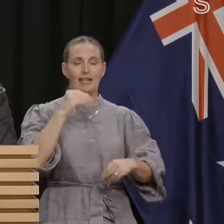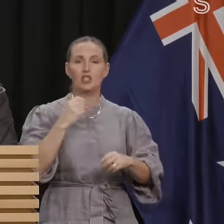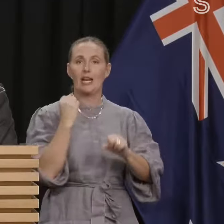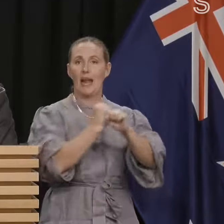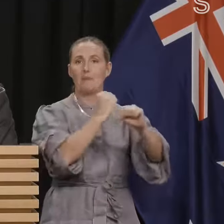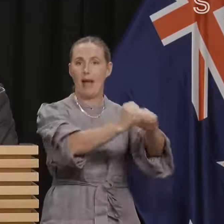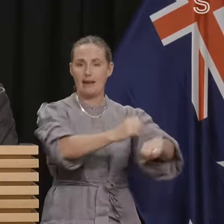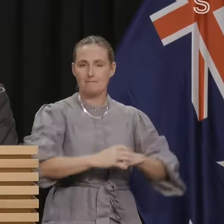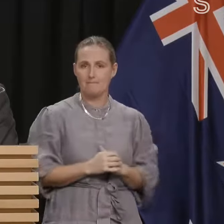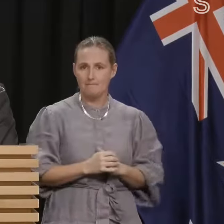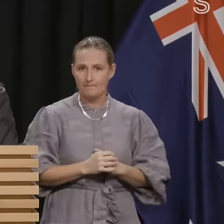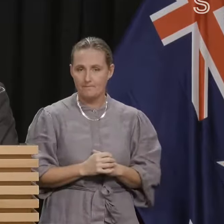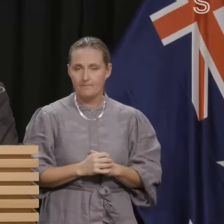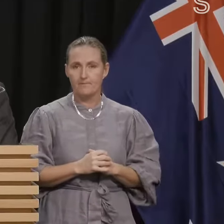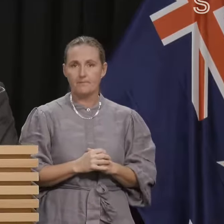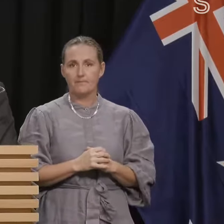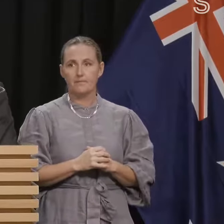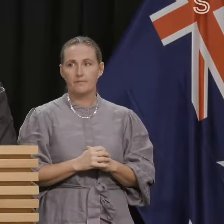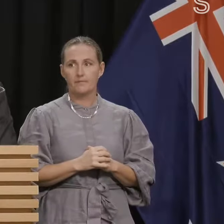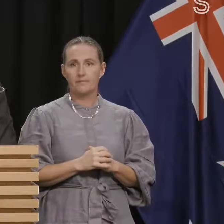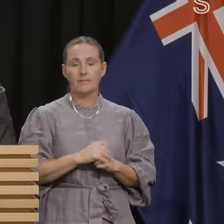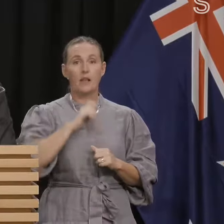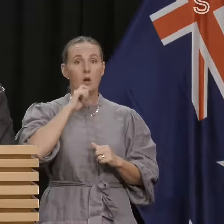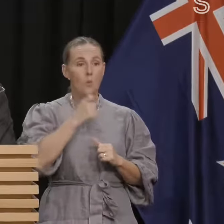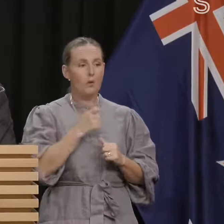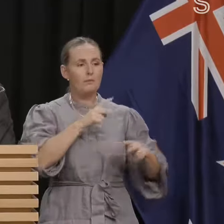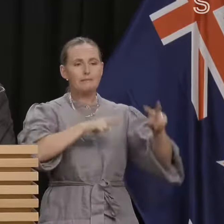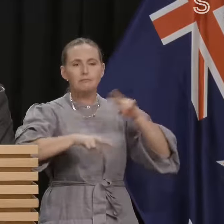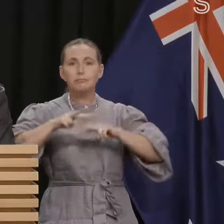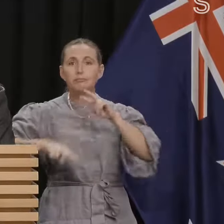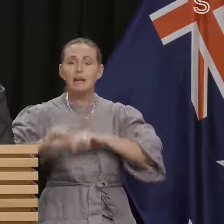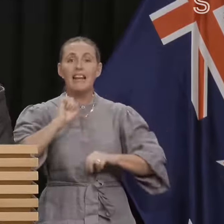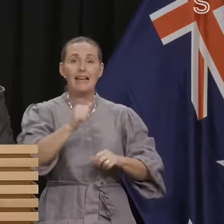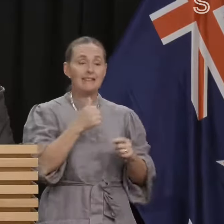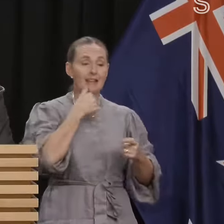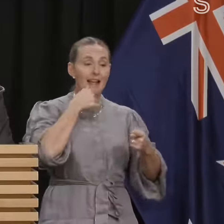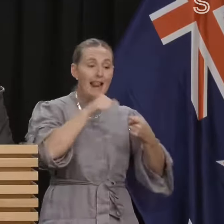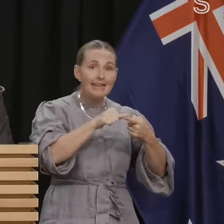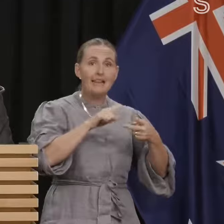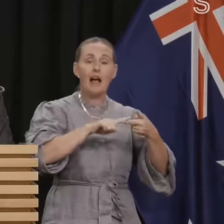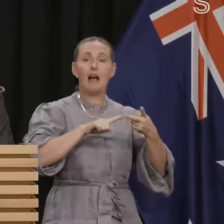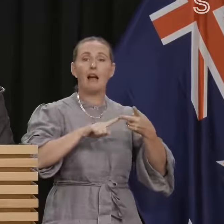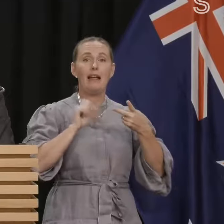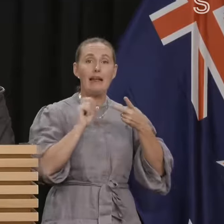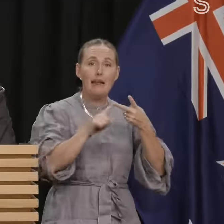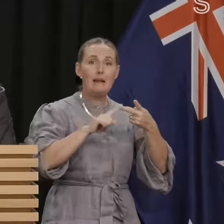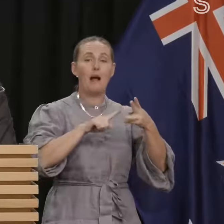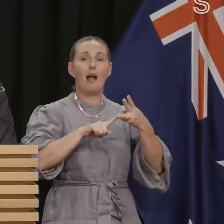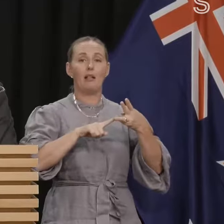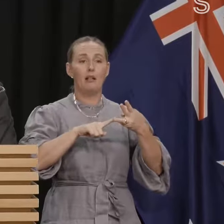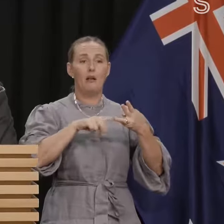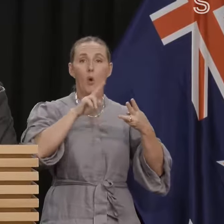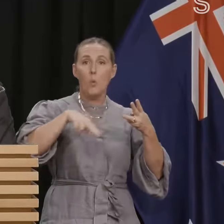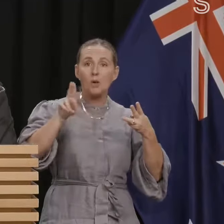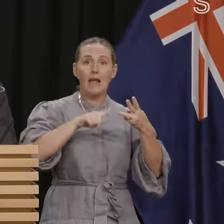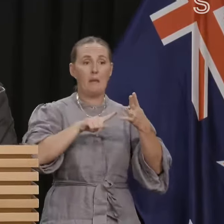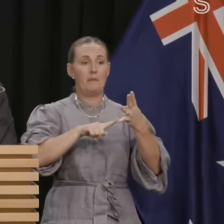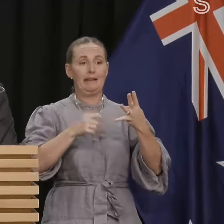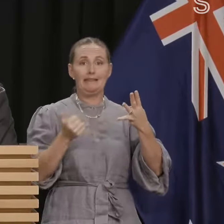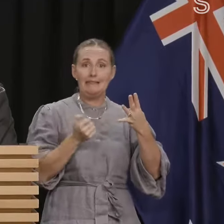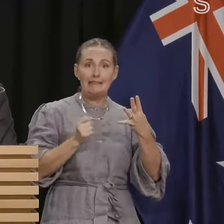Communications that are in scope include those of letter, email, text message, WhatsApp or Signal between the 26th of